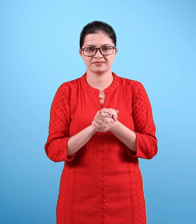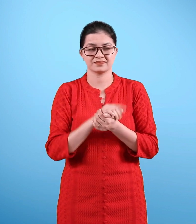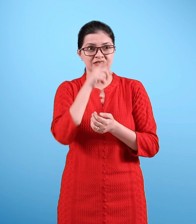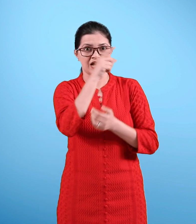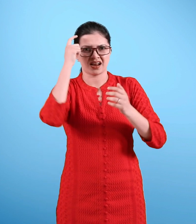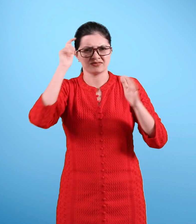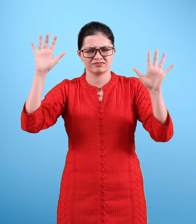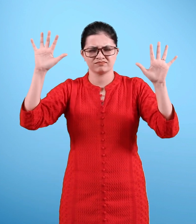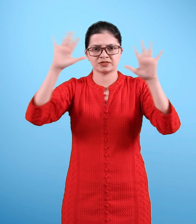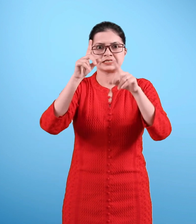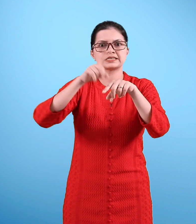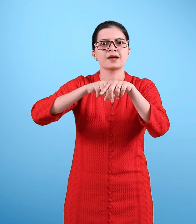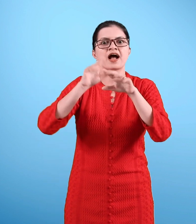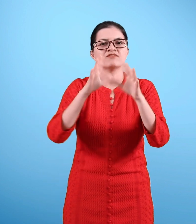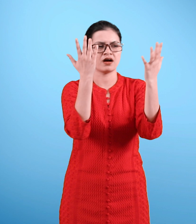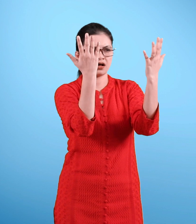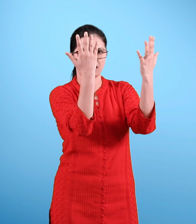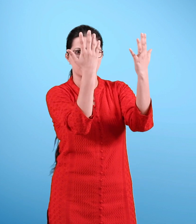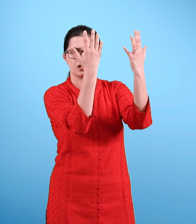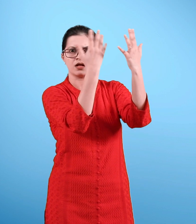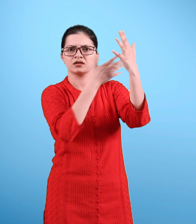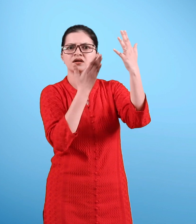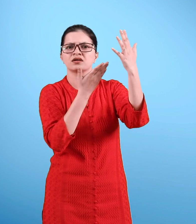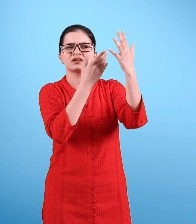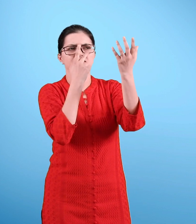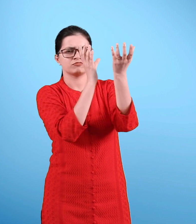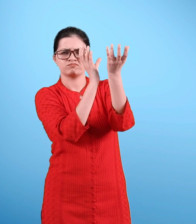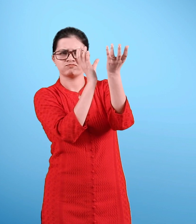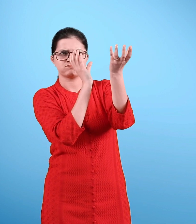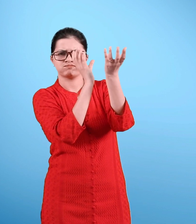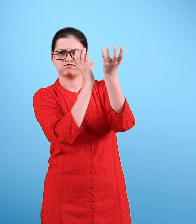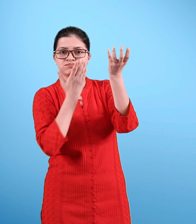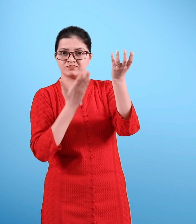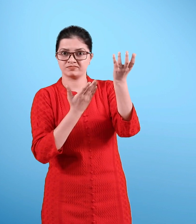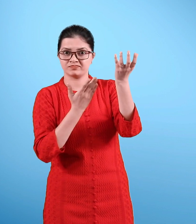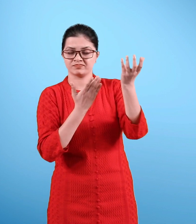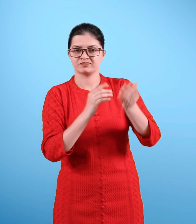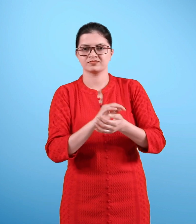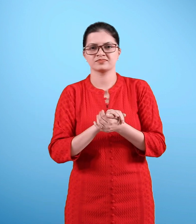You will notice a part of the image of the sun gradually becoming darker as the eclipse